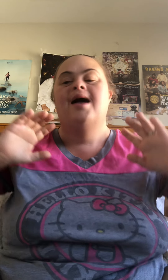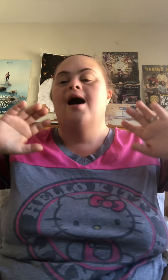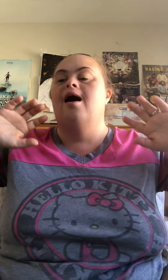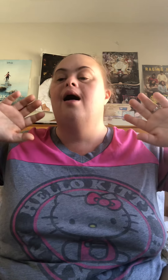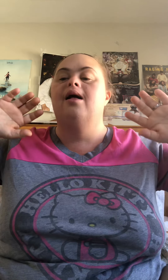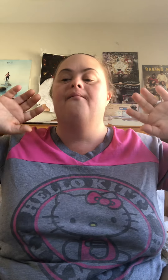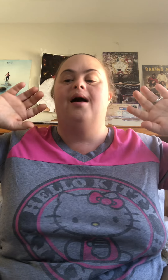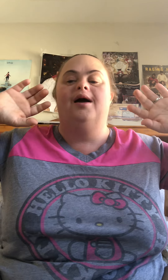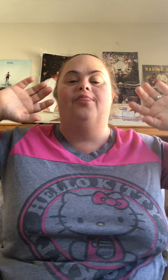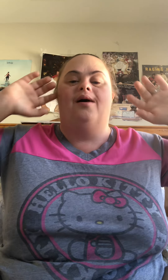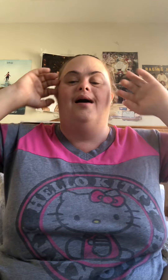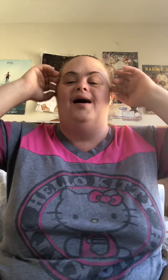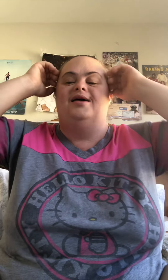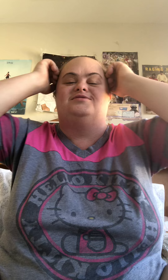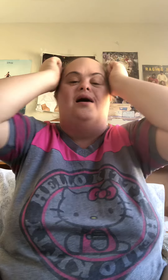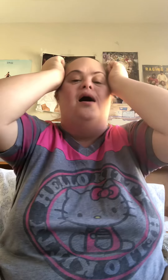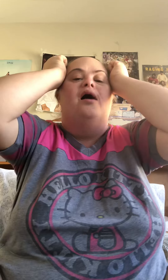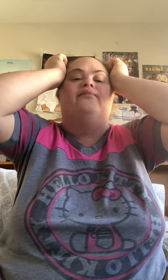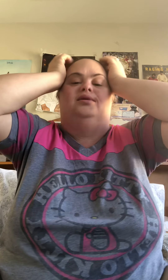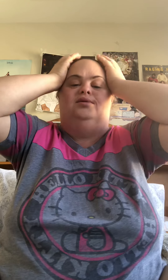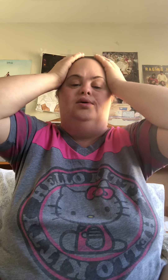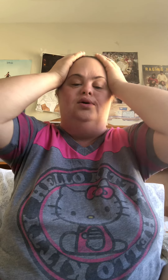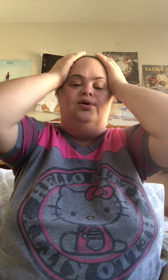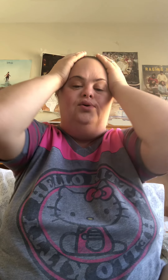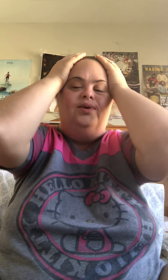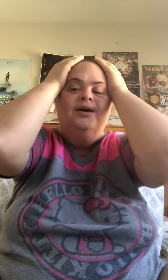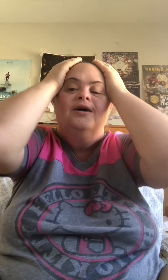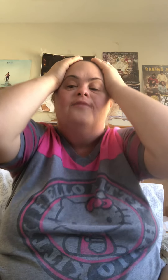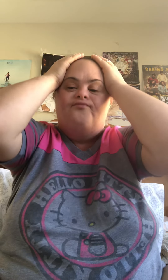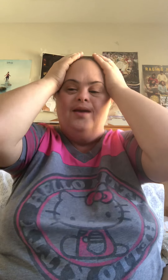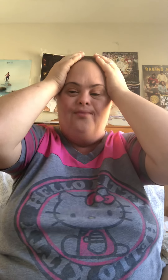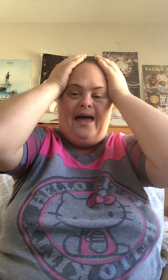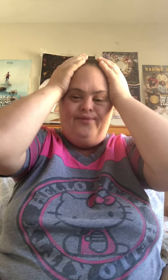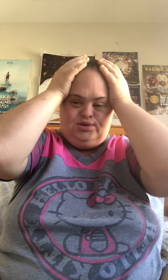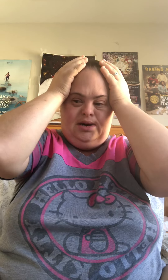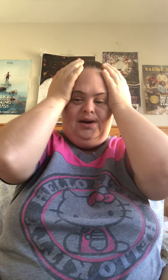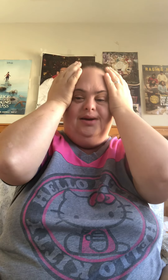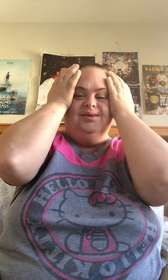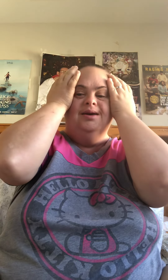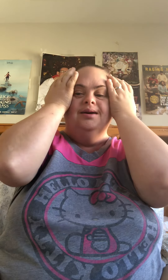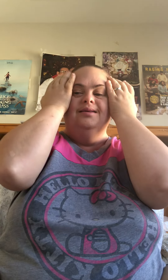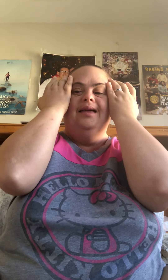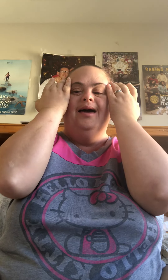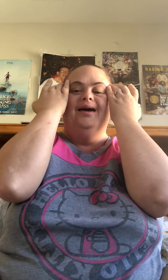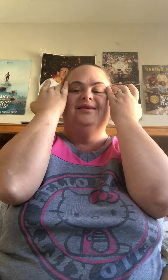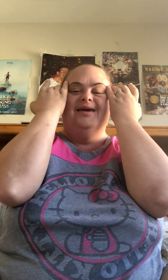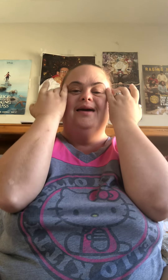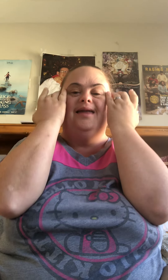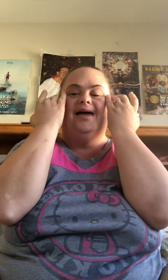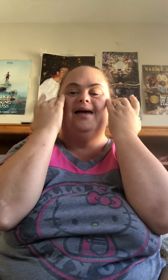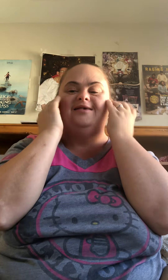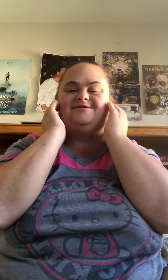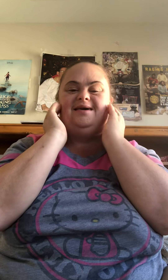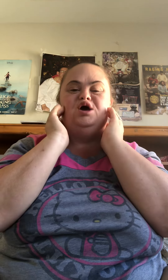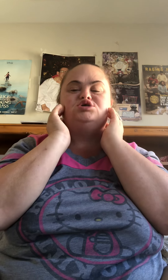All my loss of you You're not good Like in a beautiful